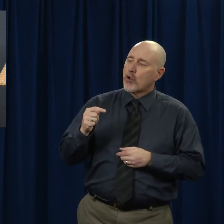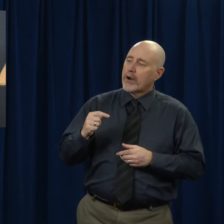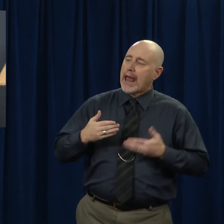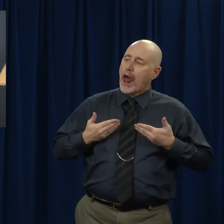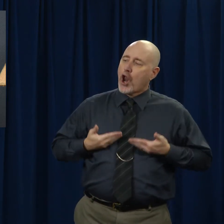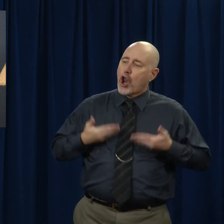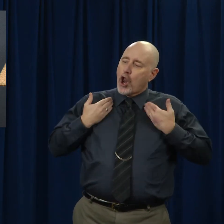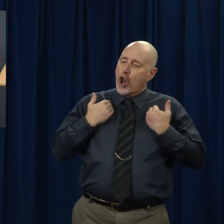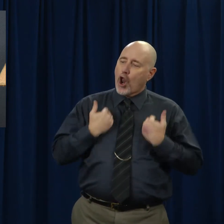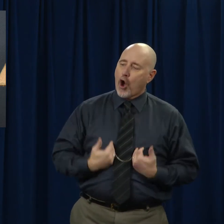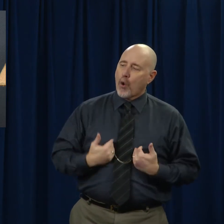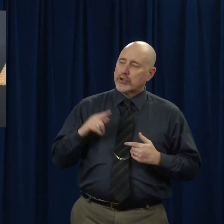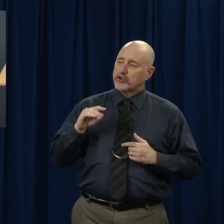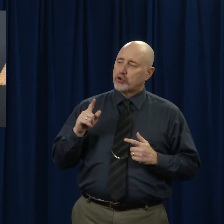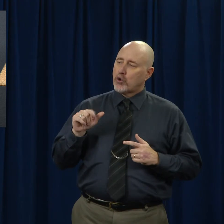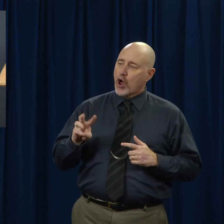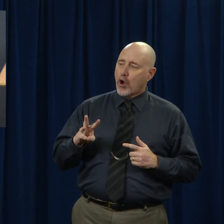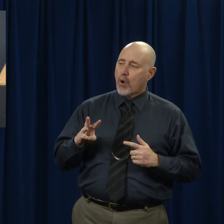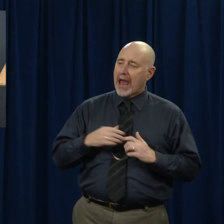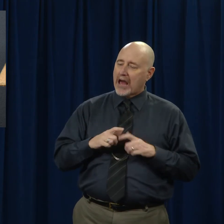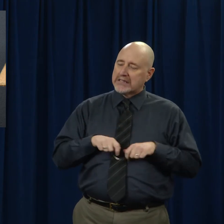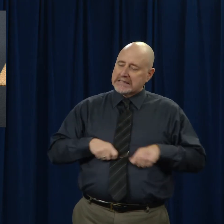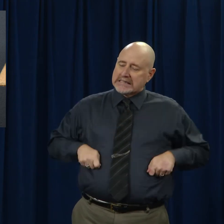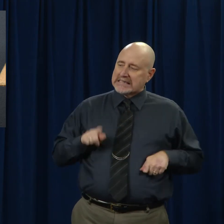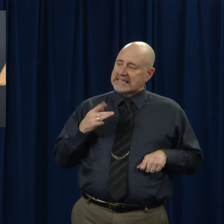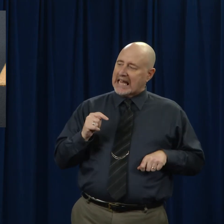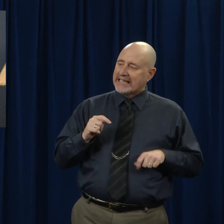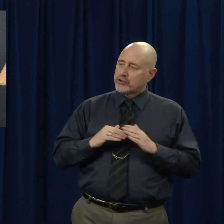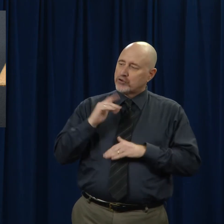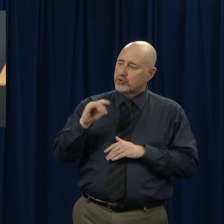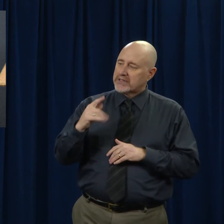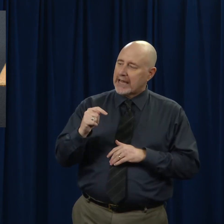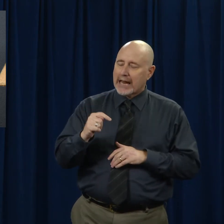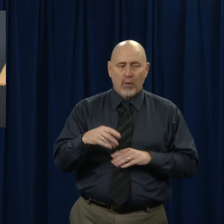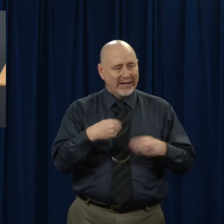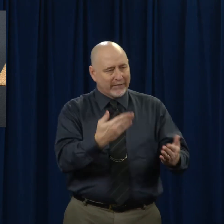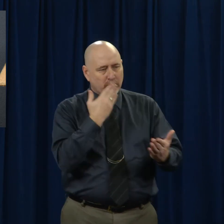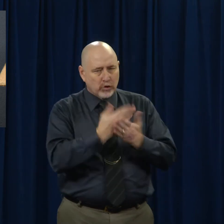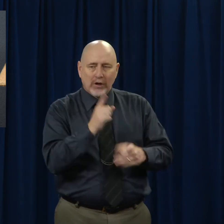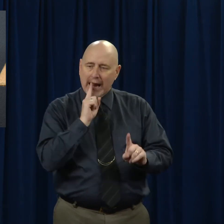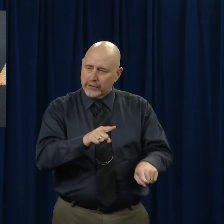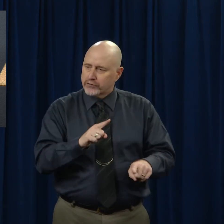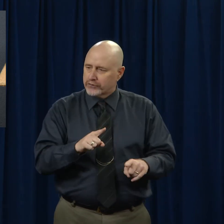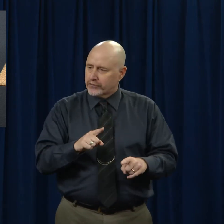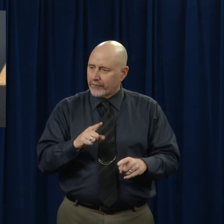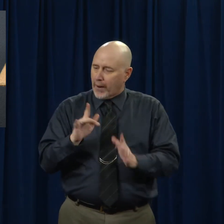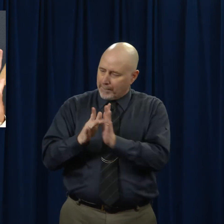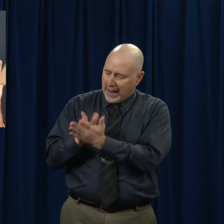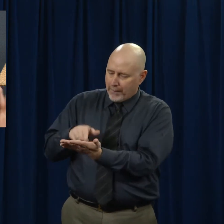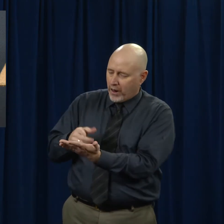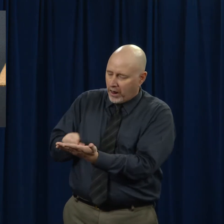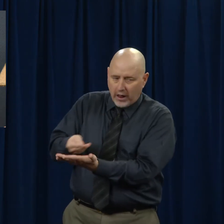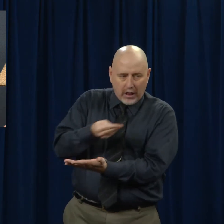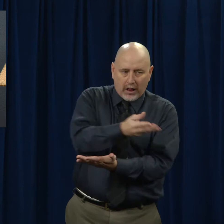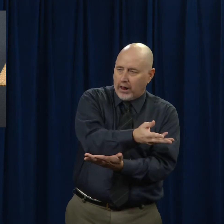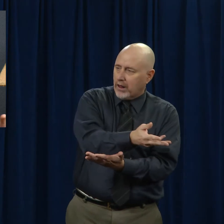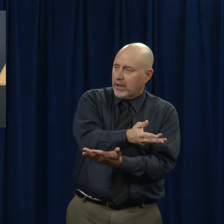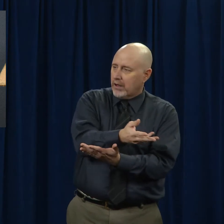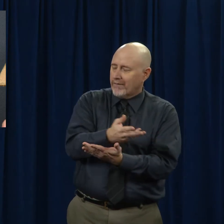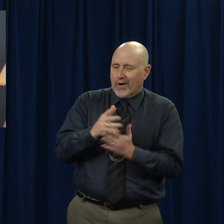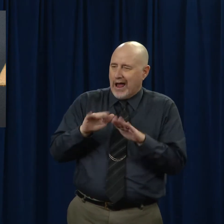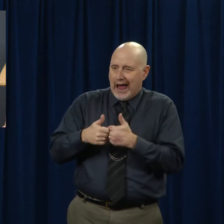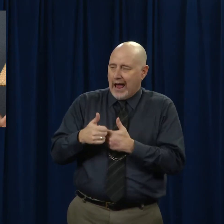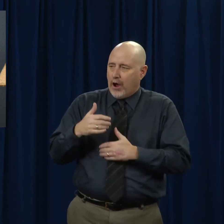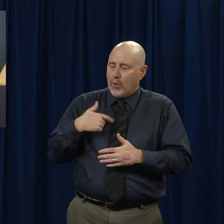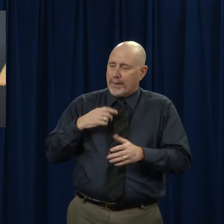is too low, or this is how tight is too tight. And I want to be able to give them a good answer, for a biblical answer